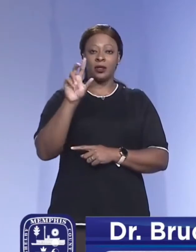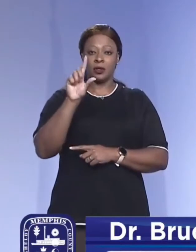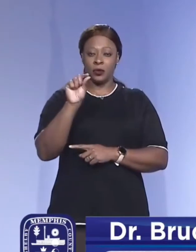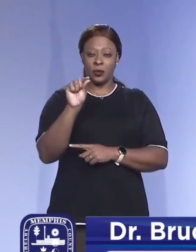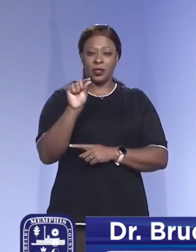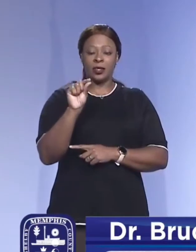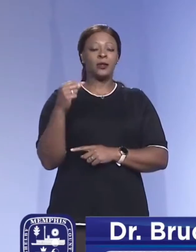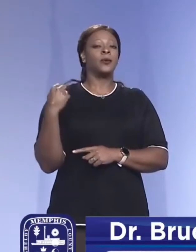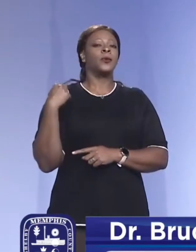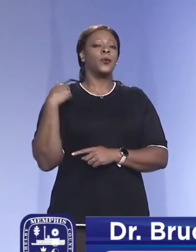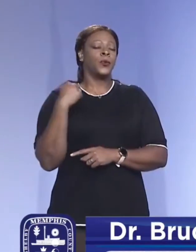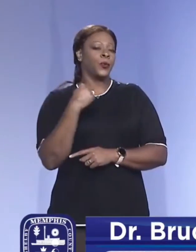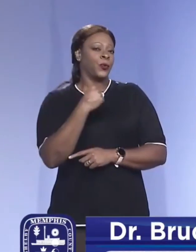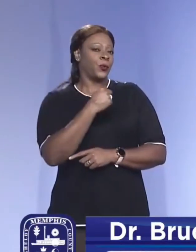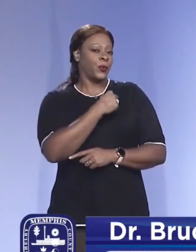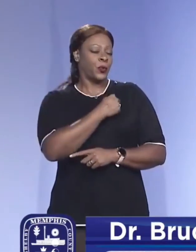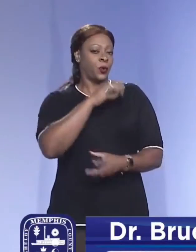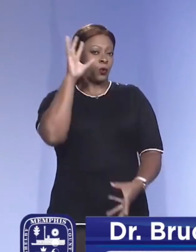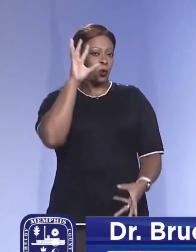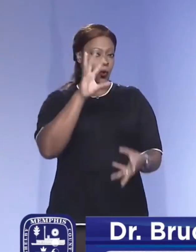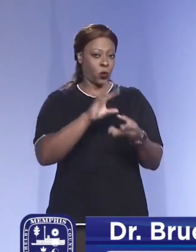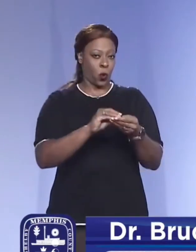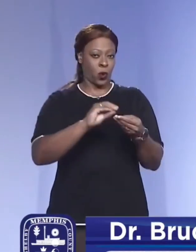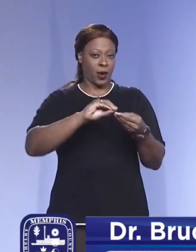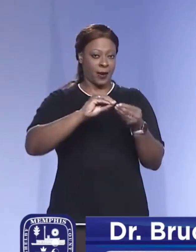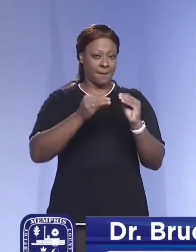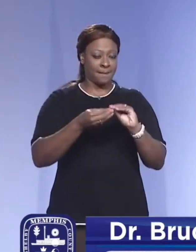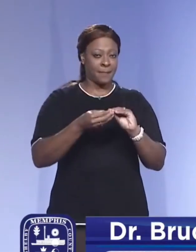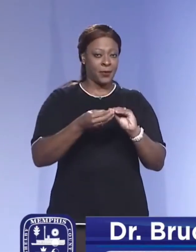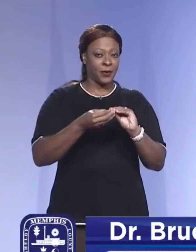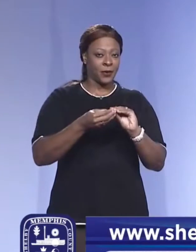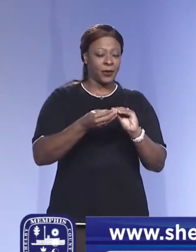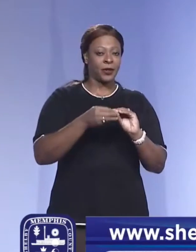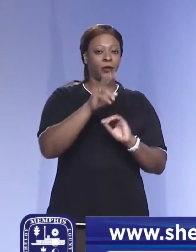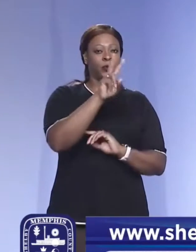2020, we have a total cases of